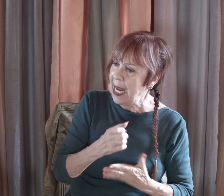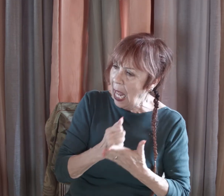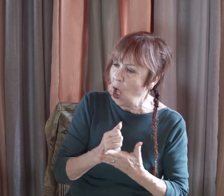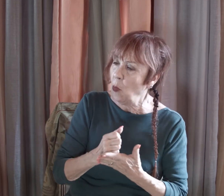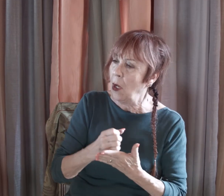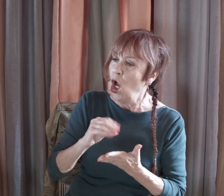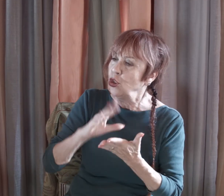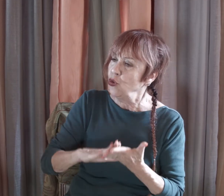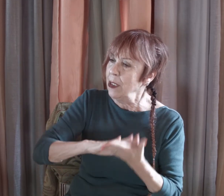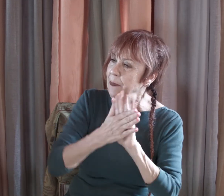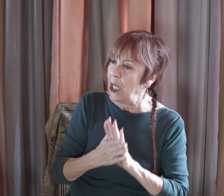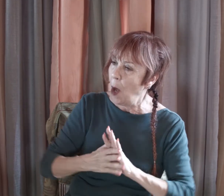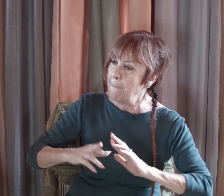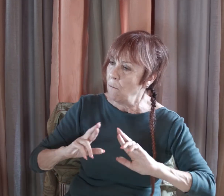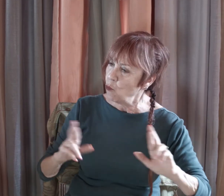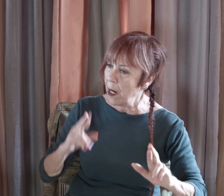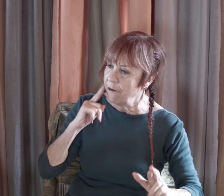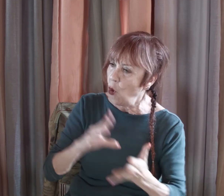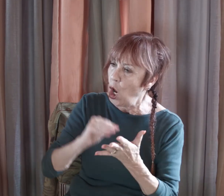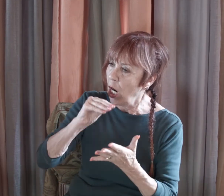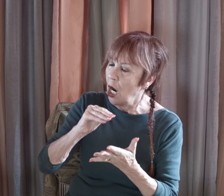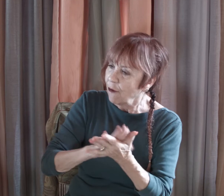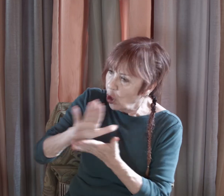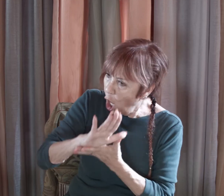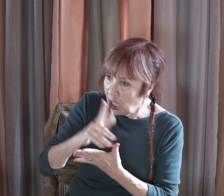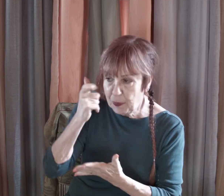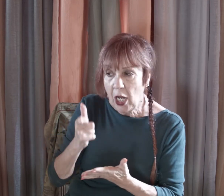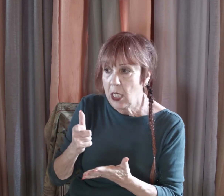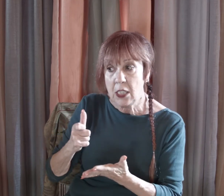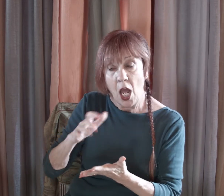that the likelihood that college will entail so much student debt?